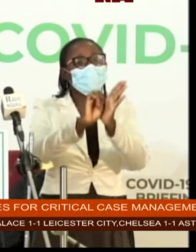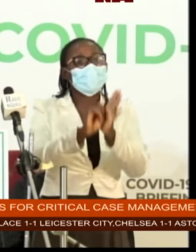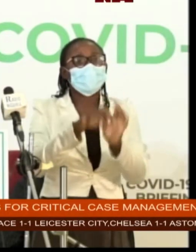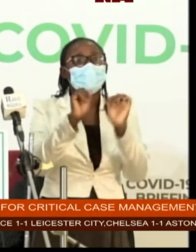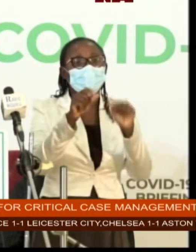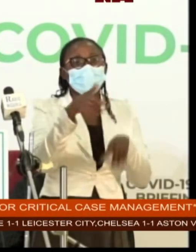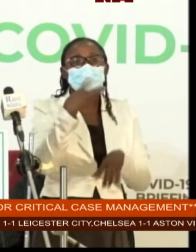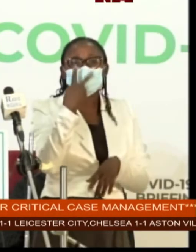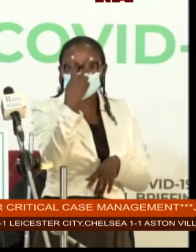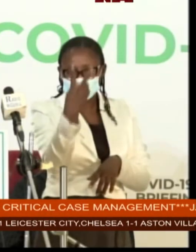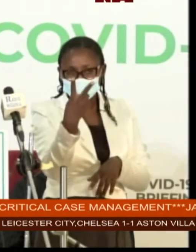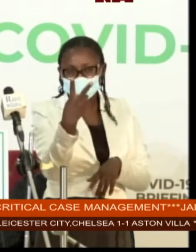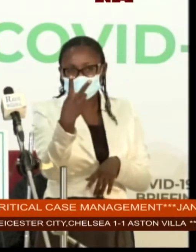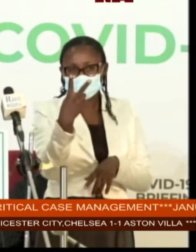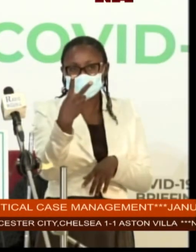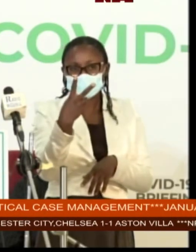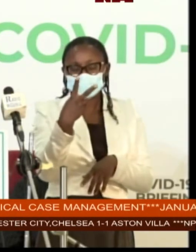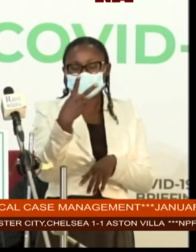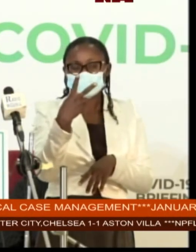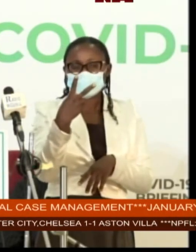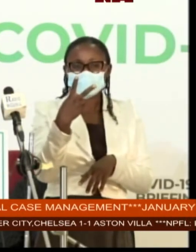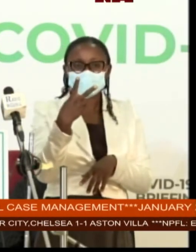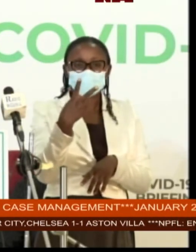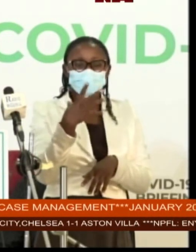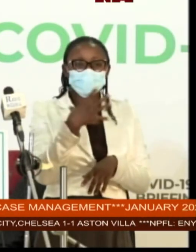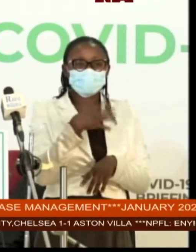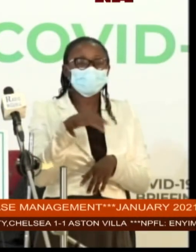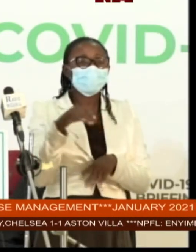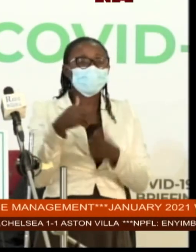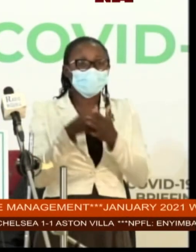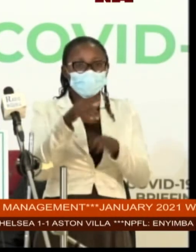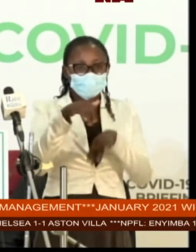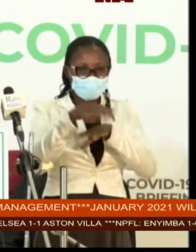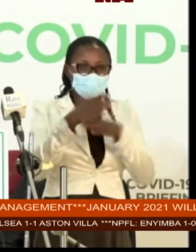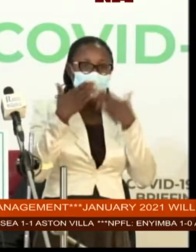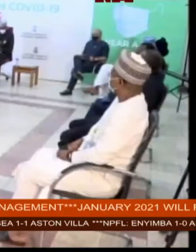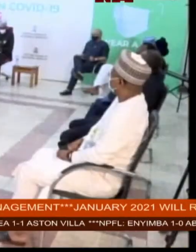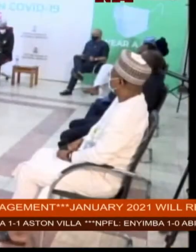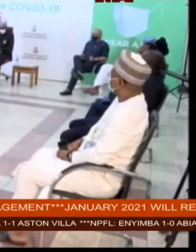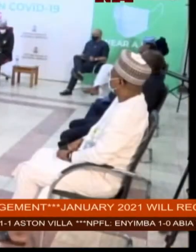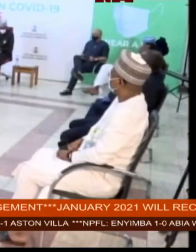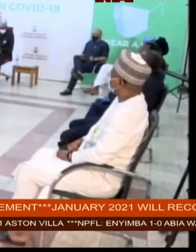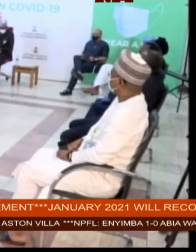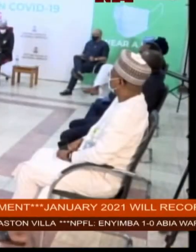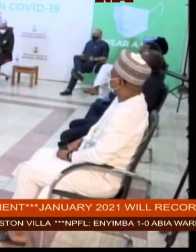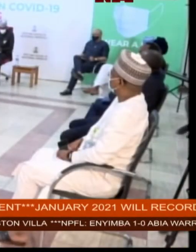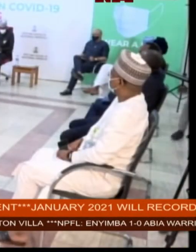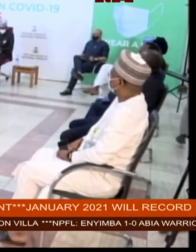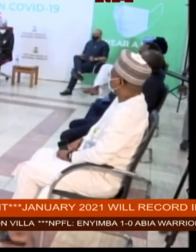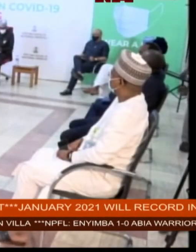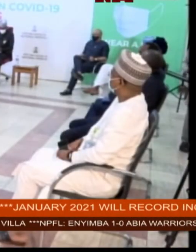there? And most importantly, how to address it? Thank you.